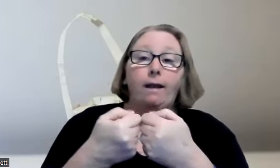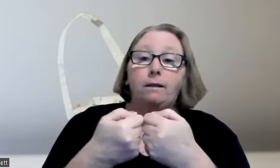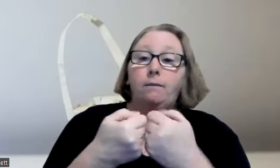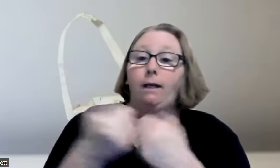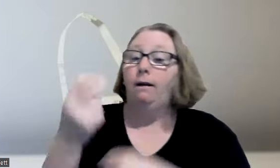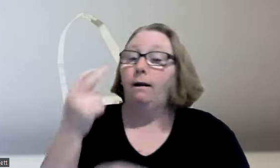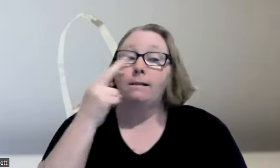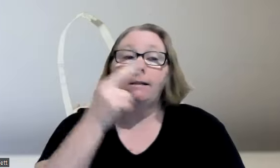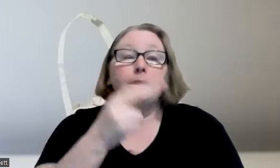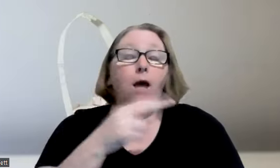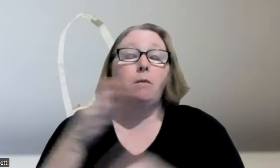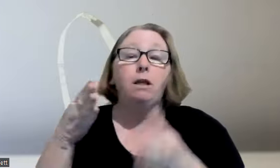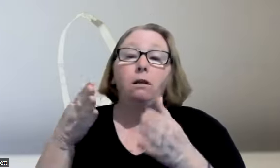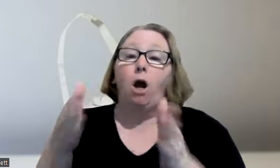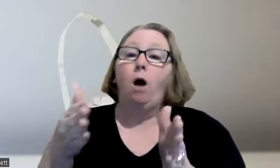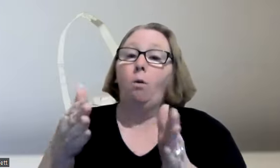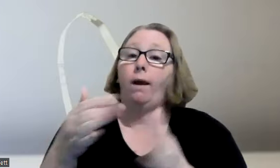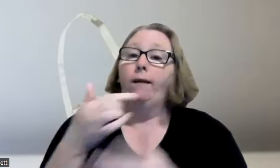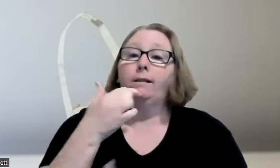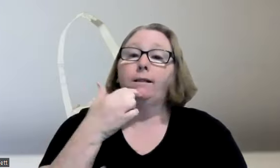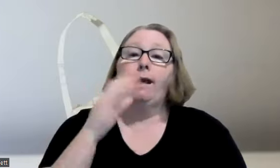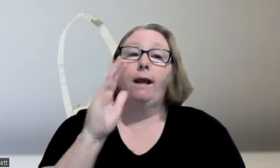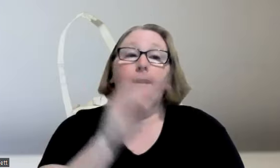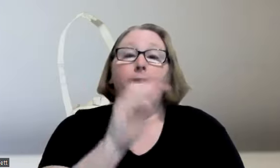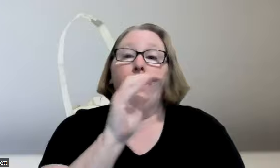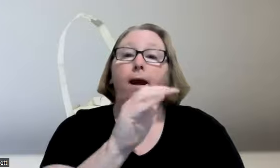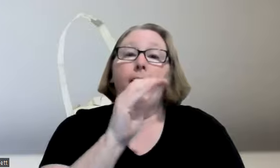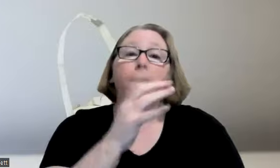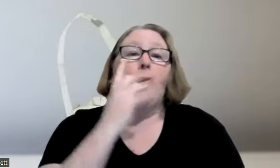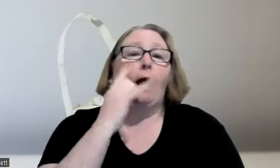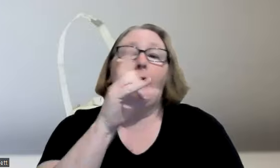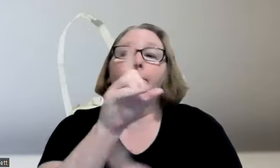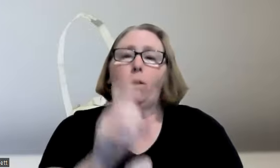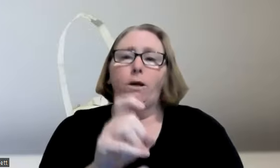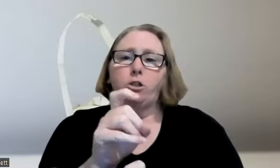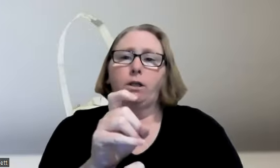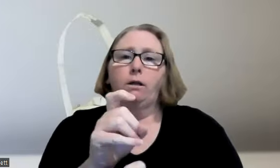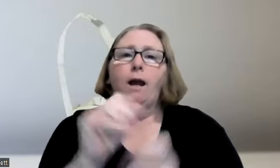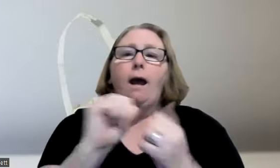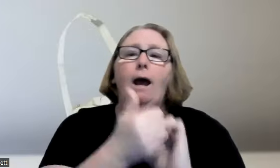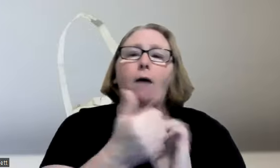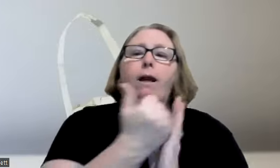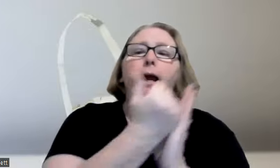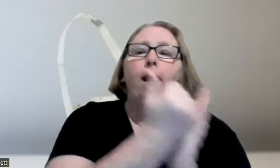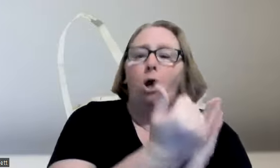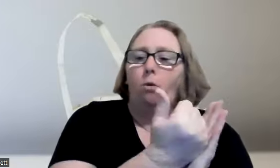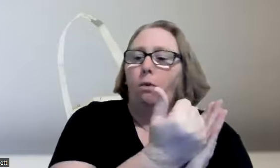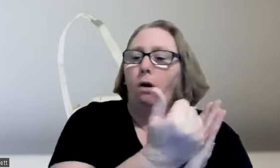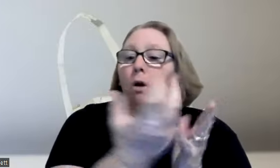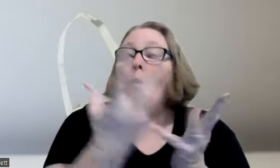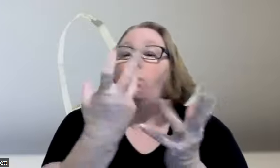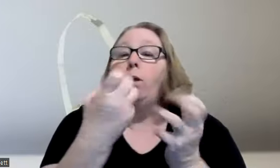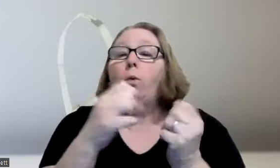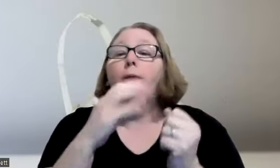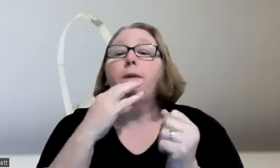text me, stop me in the hallways and say, hey, I have a question. How can I help? We want this